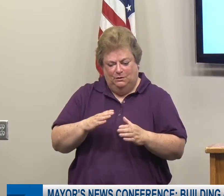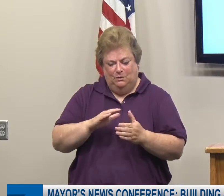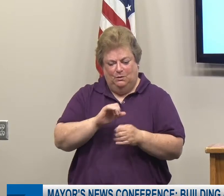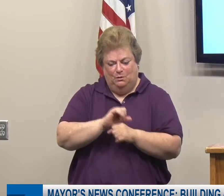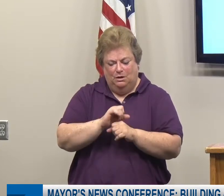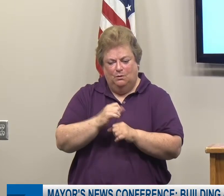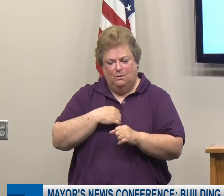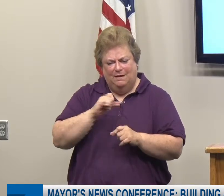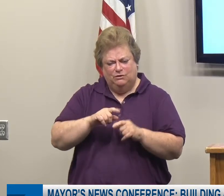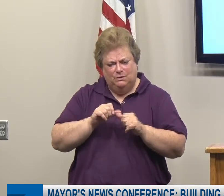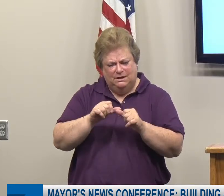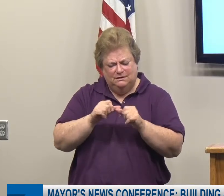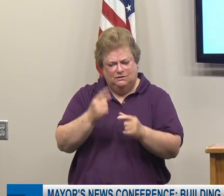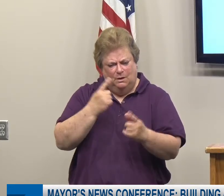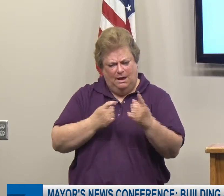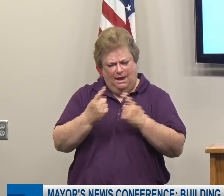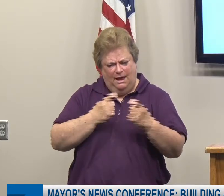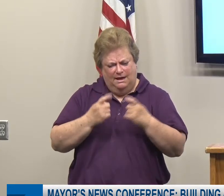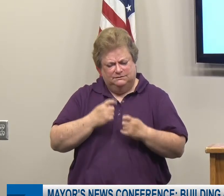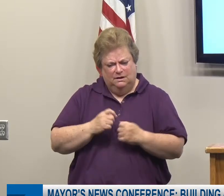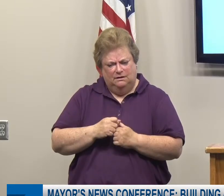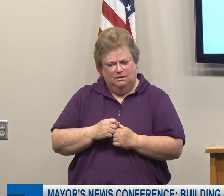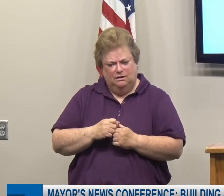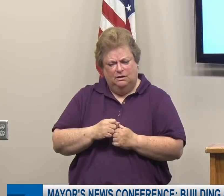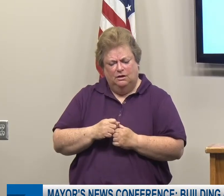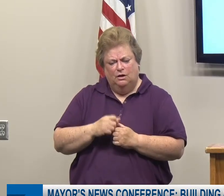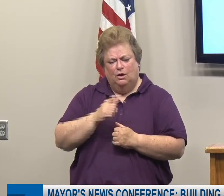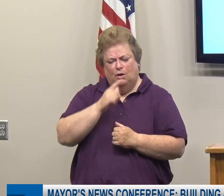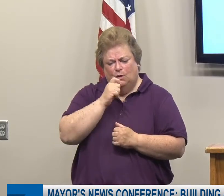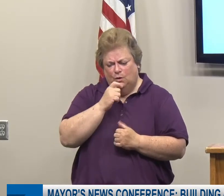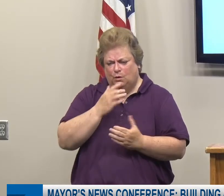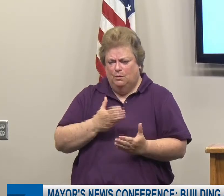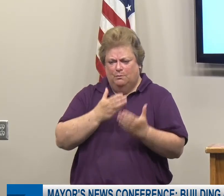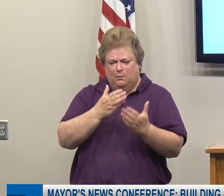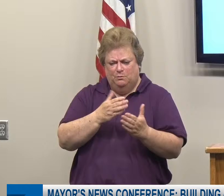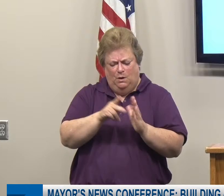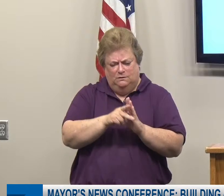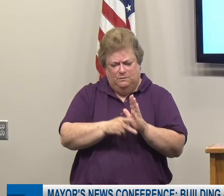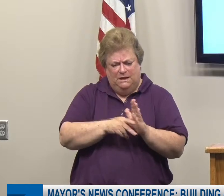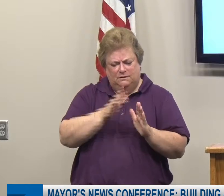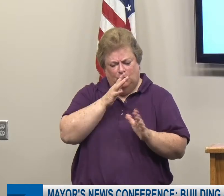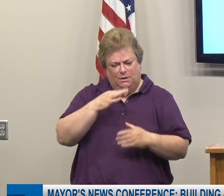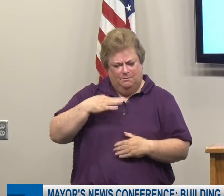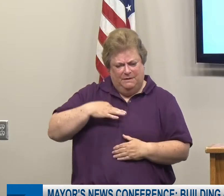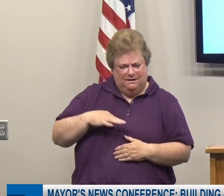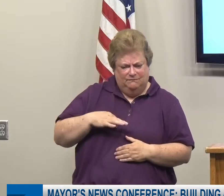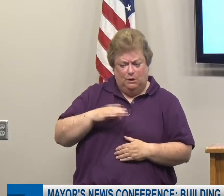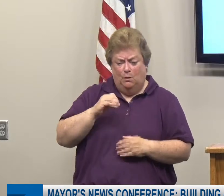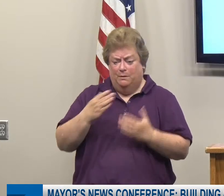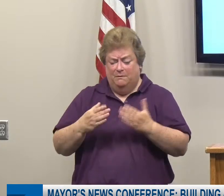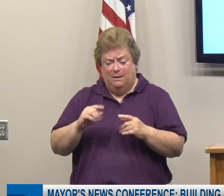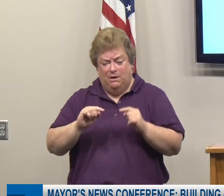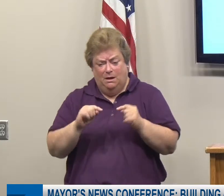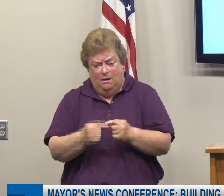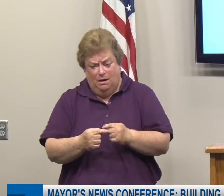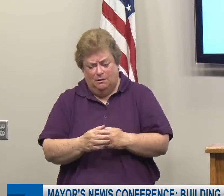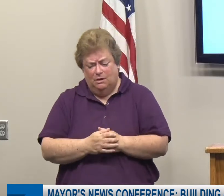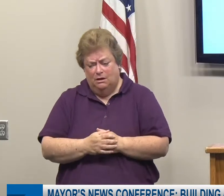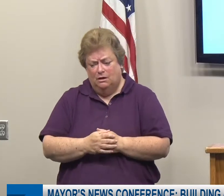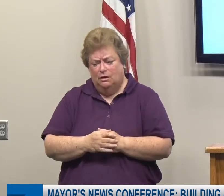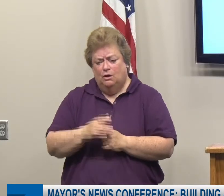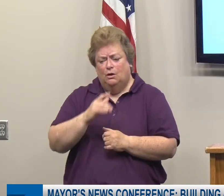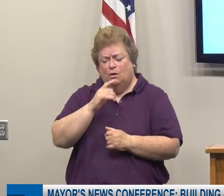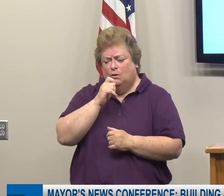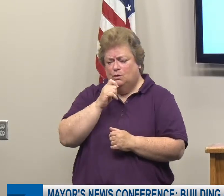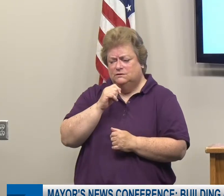continually asking ourselves, who will a proposed policy benefit or potentially harm? Whose input have we received and who is